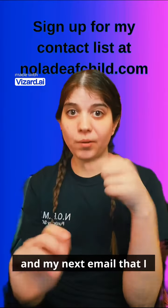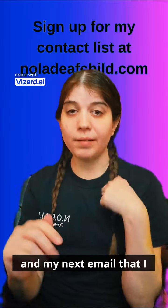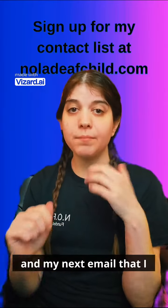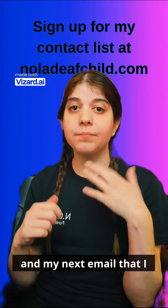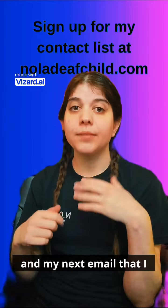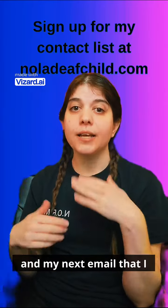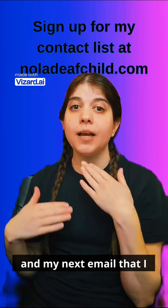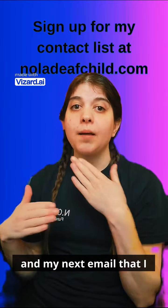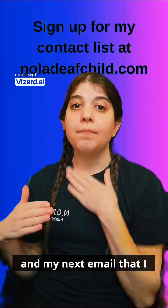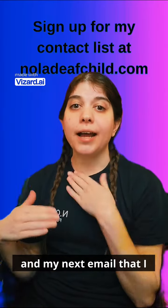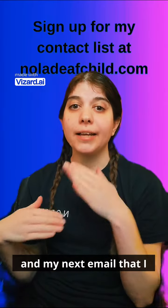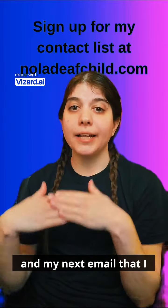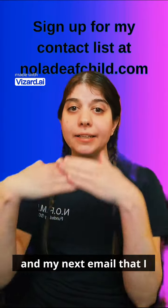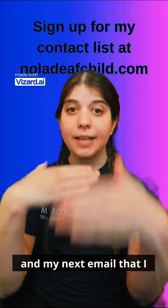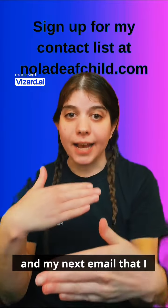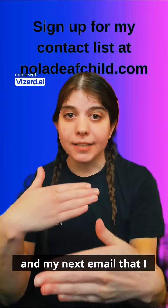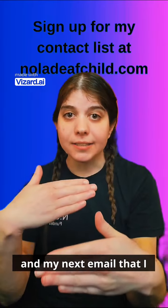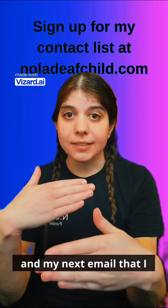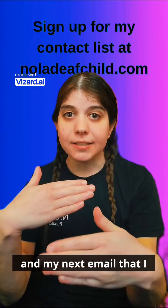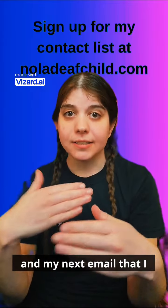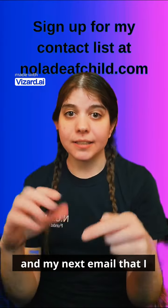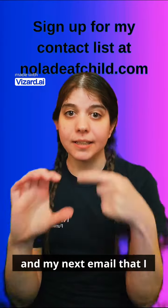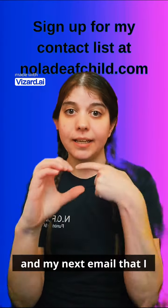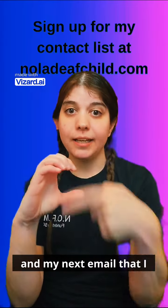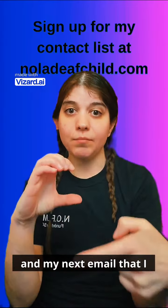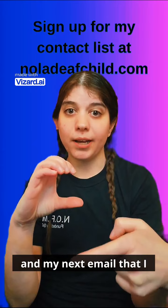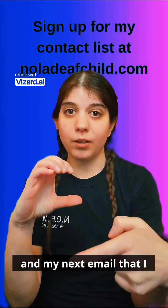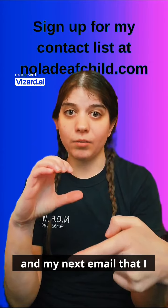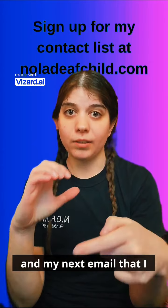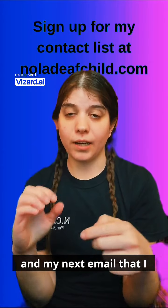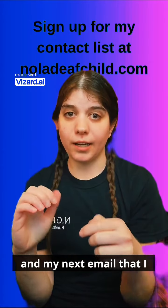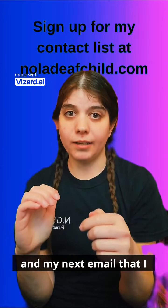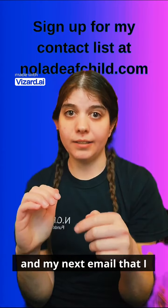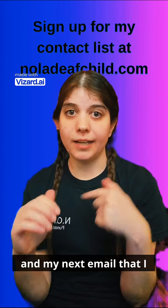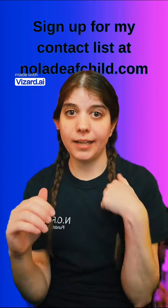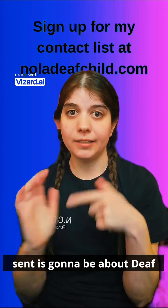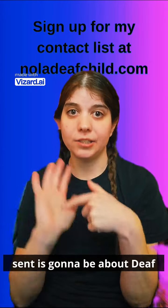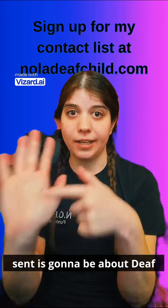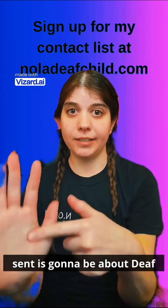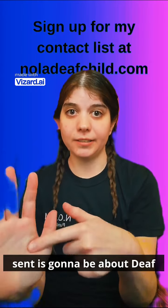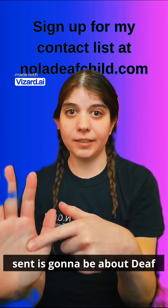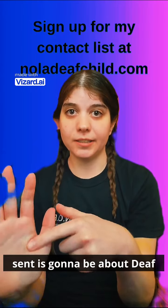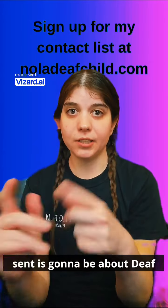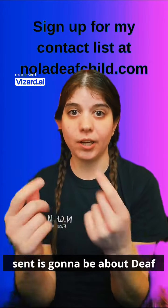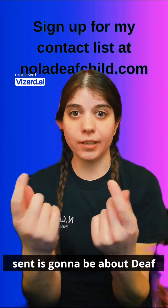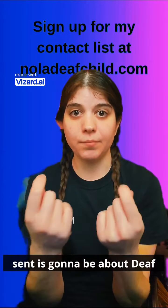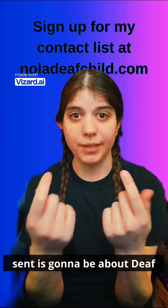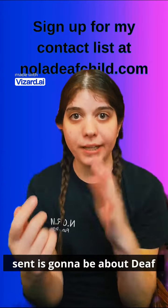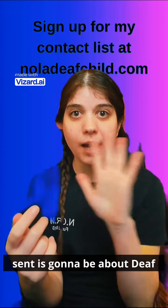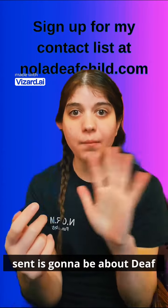And my next email that I send is gonna be